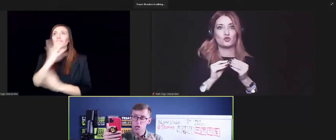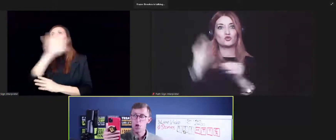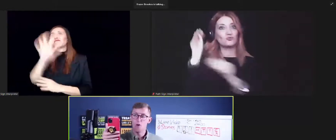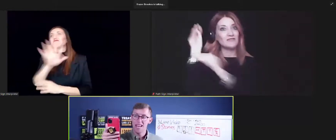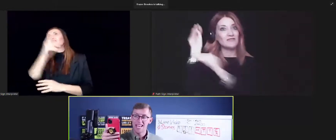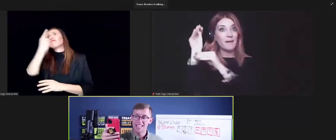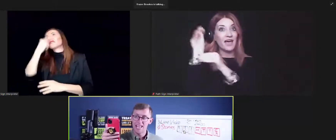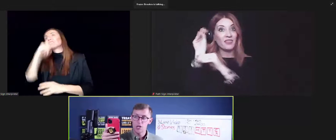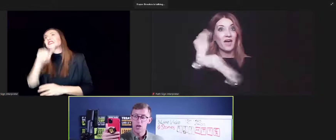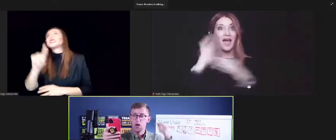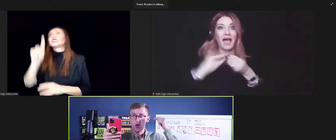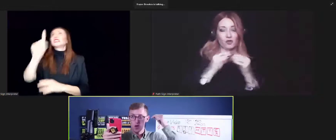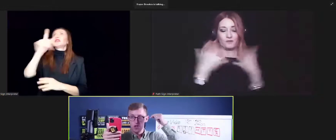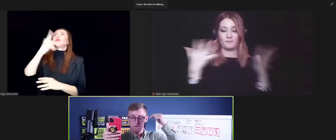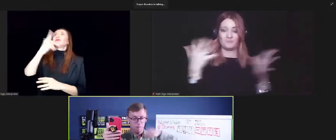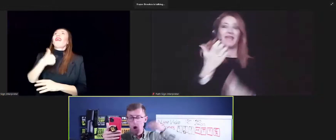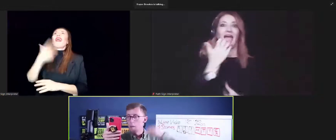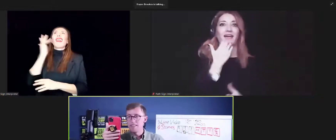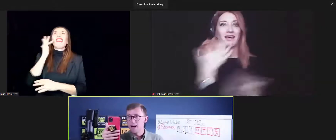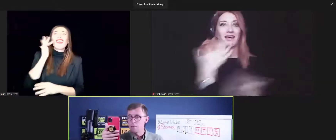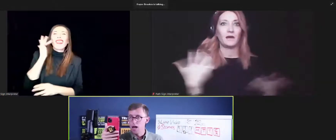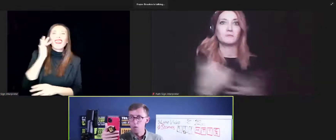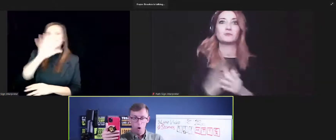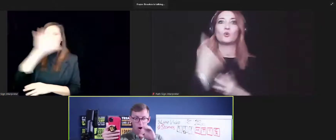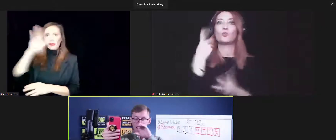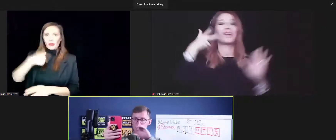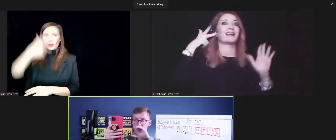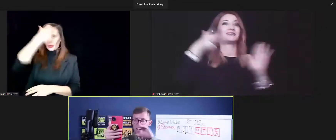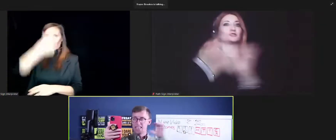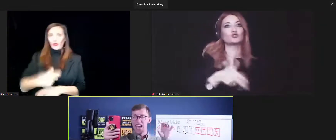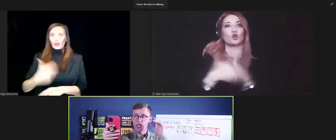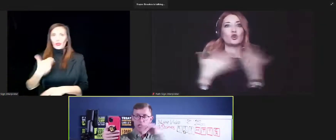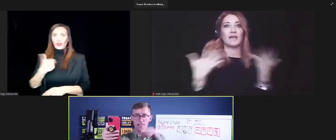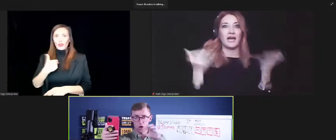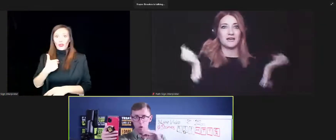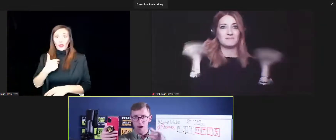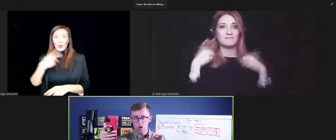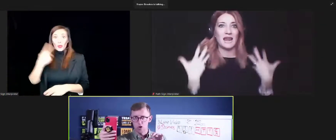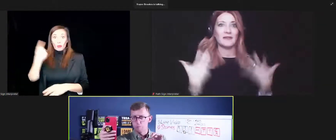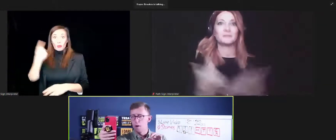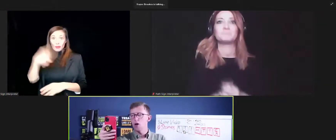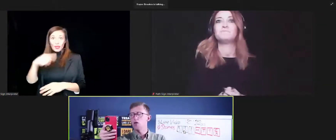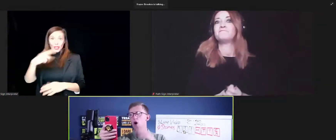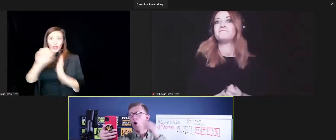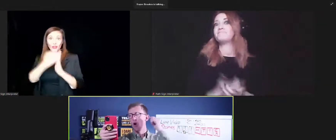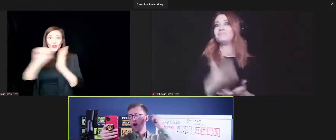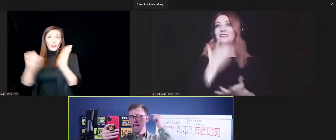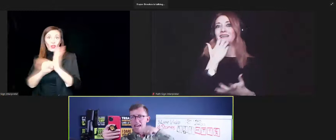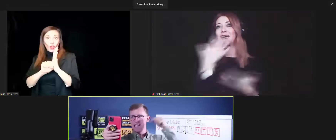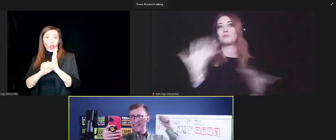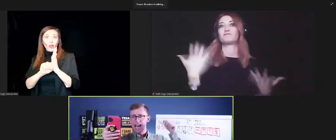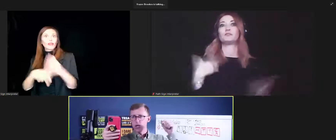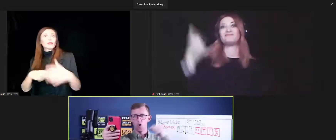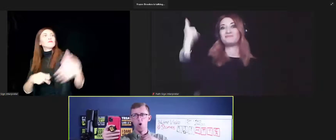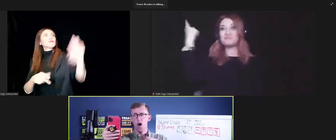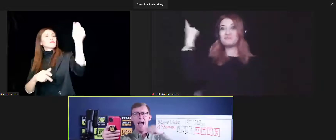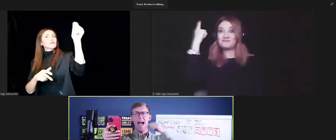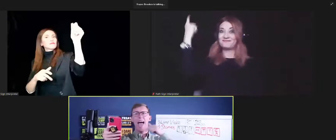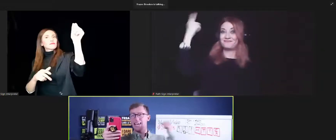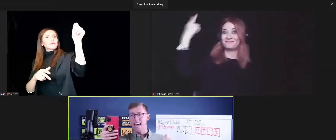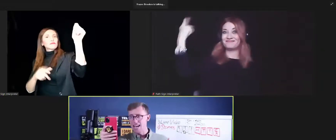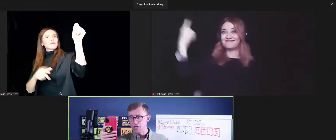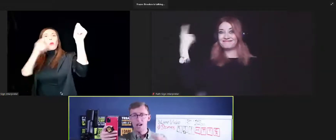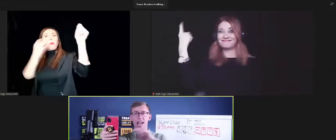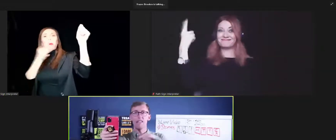a story like this, just comment down below or enter yes in the questions box or hit yes or